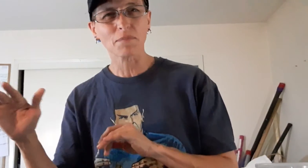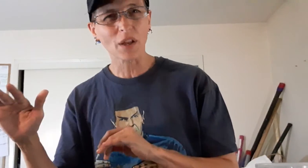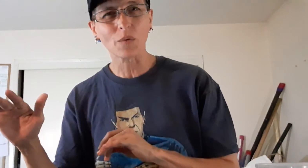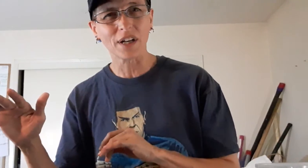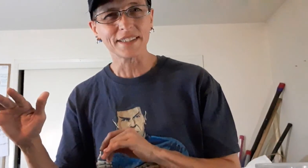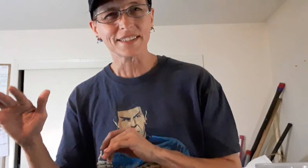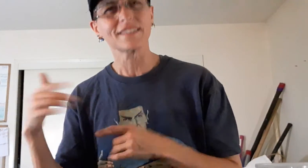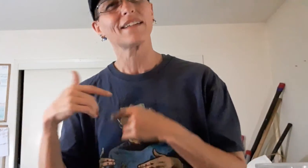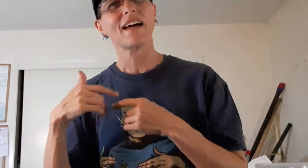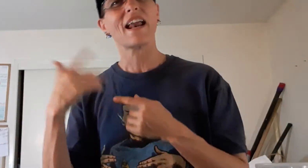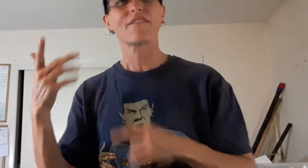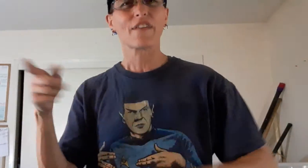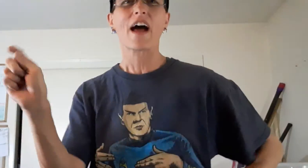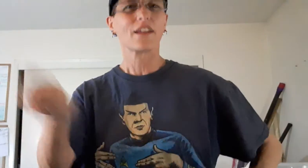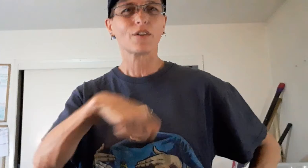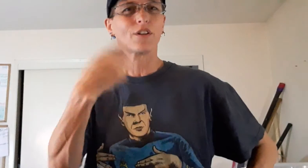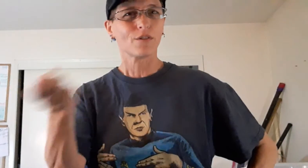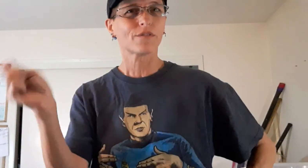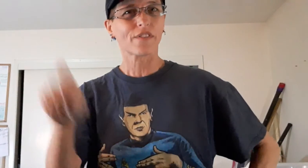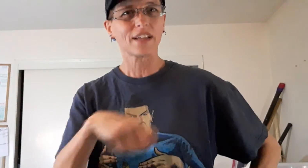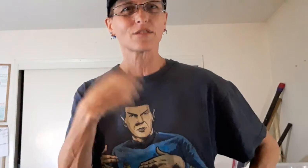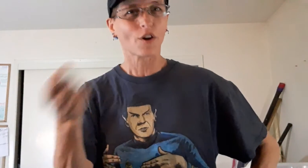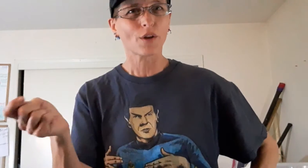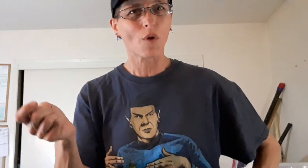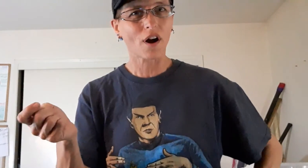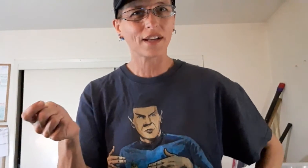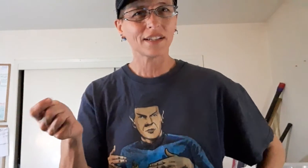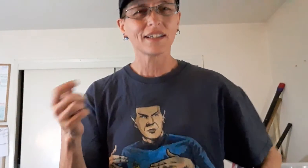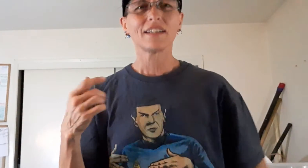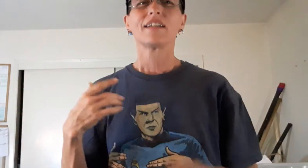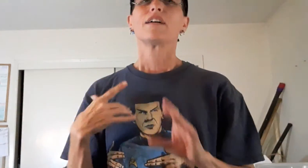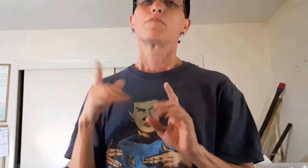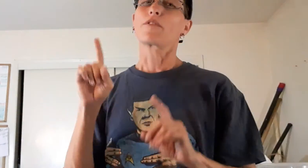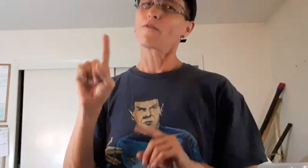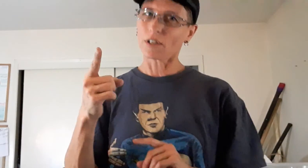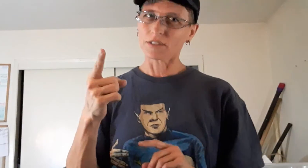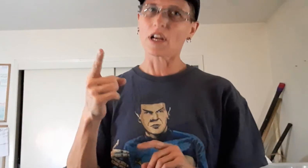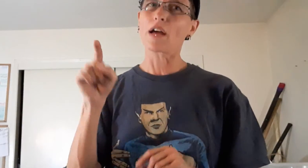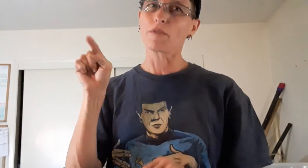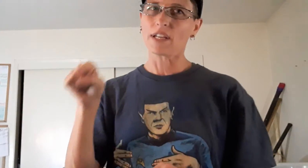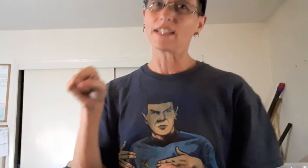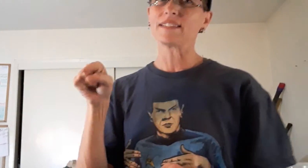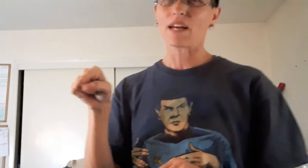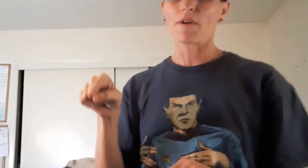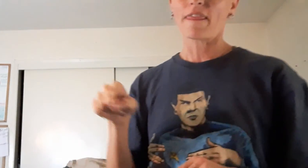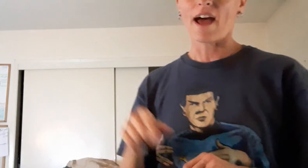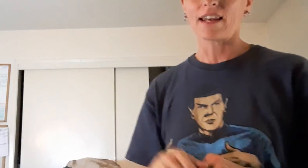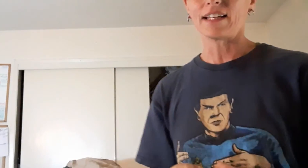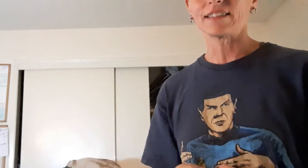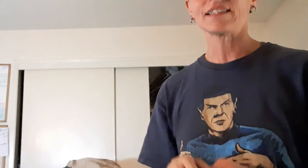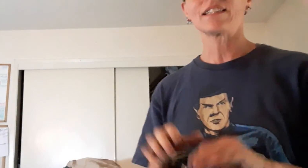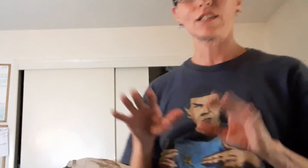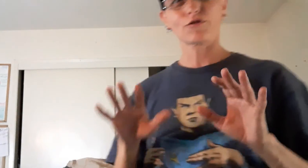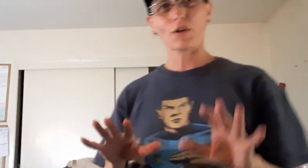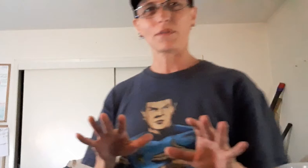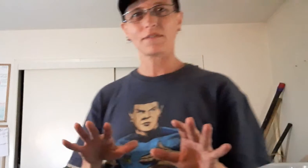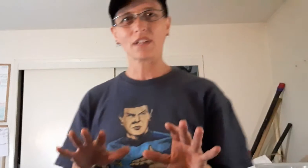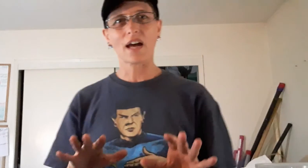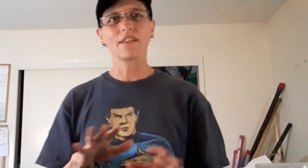it once, and after that you can use this all you want. But the first time you need to say what that is. It's a descriptive sign that